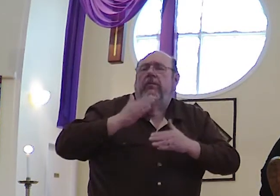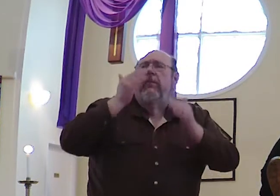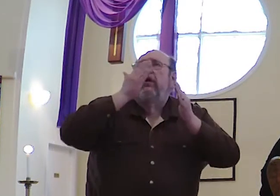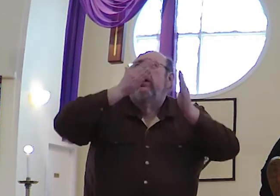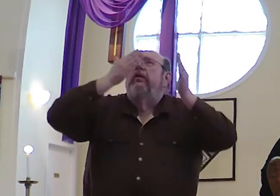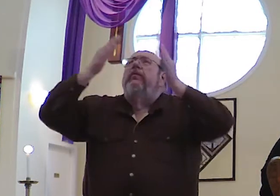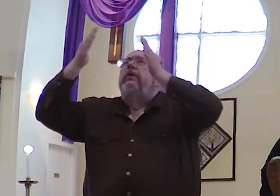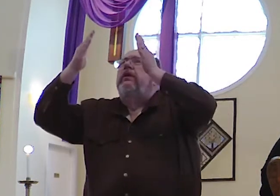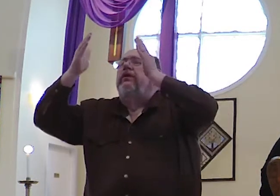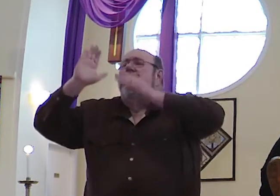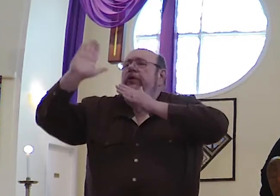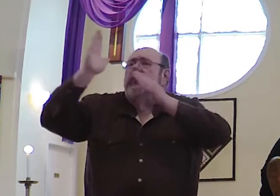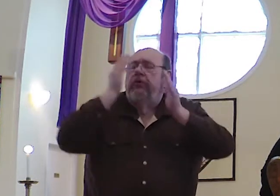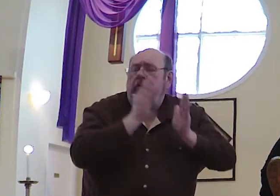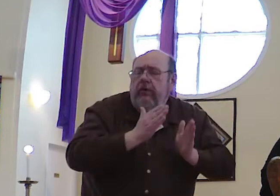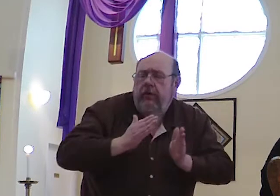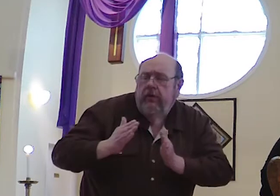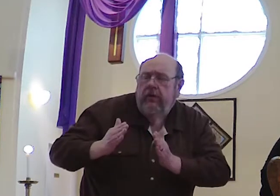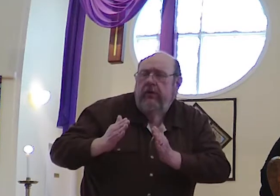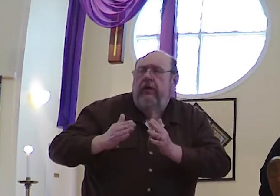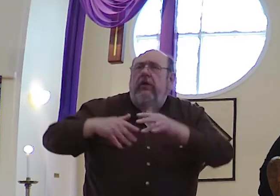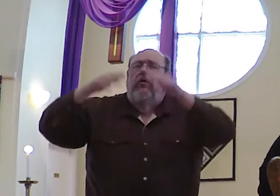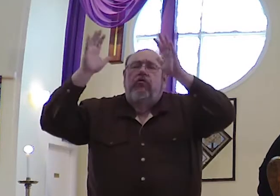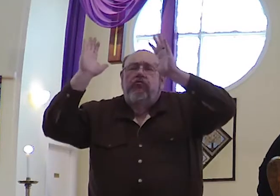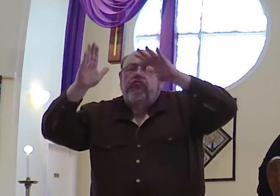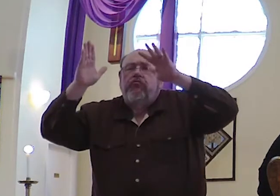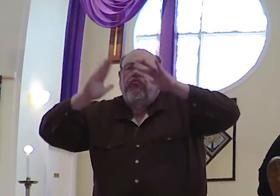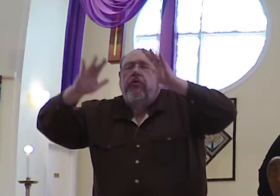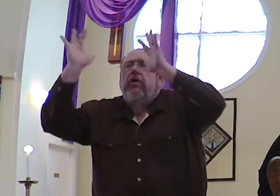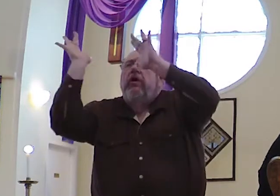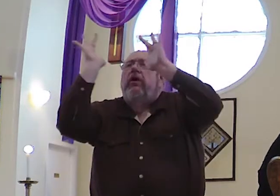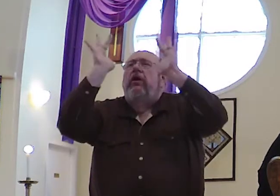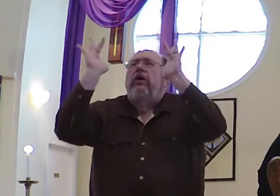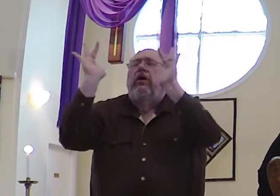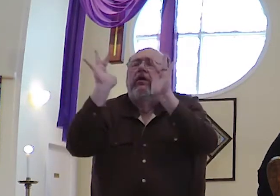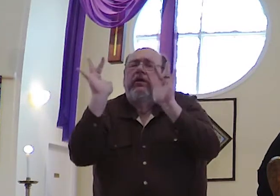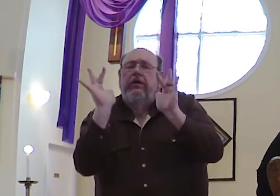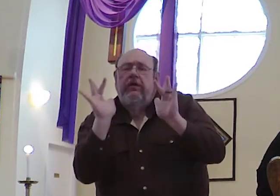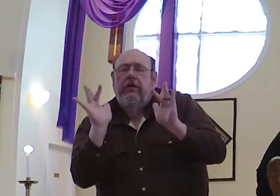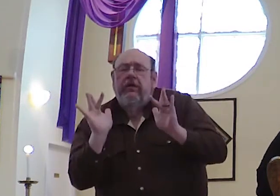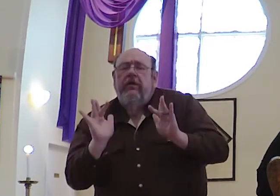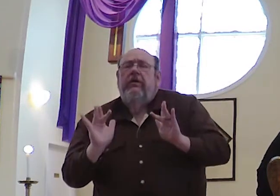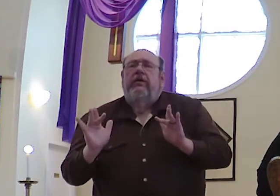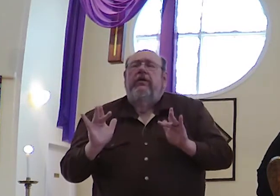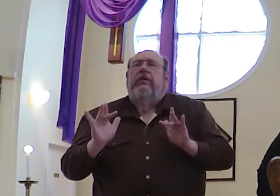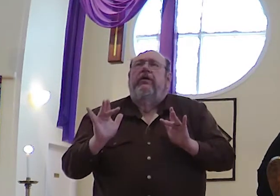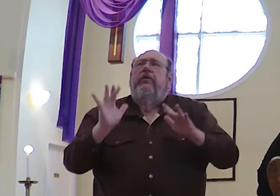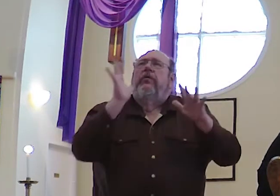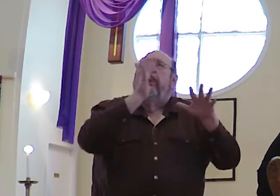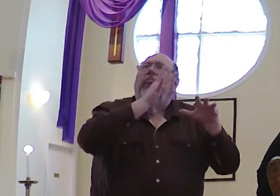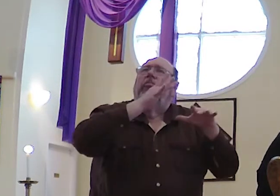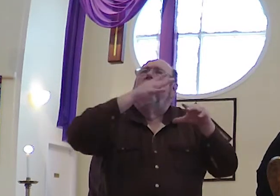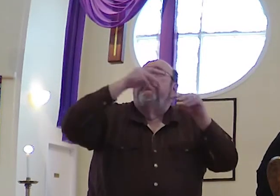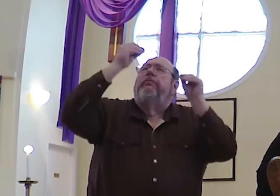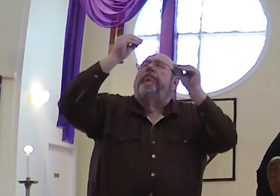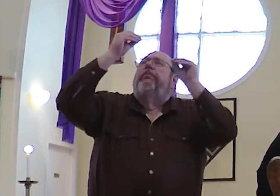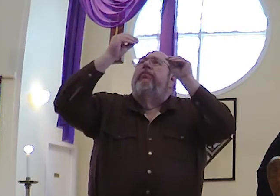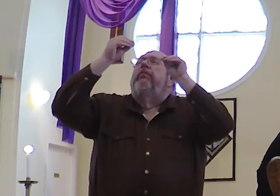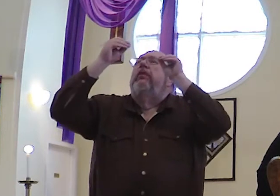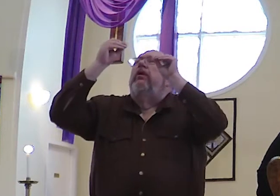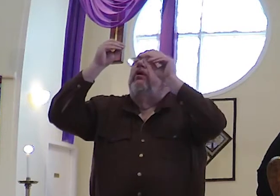plans. Just as the rain and the snow come down from the sky and don't return there without watering the